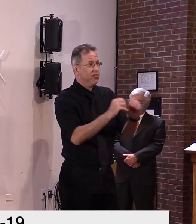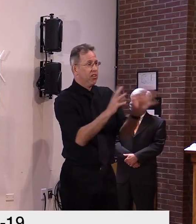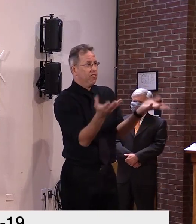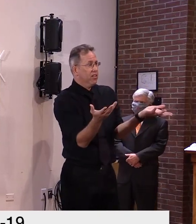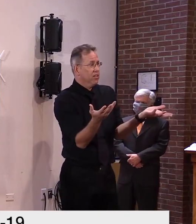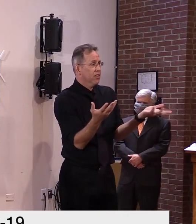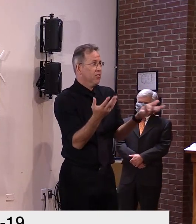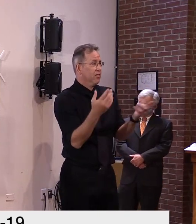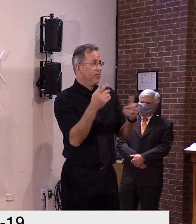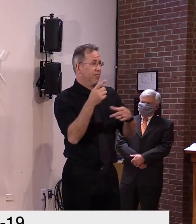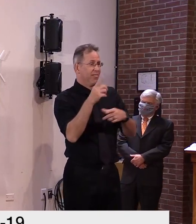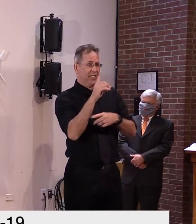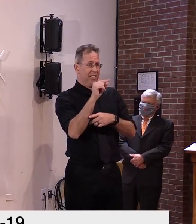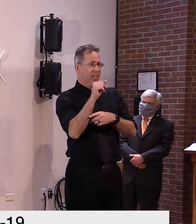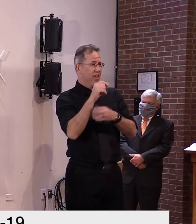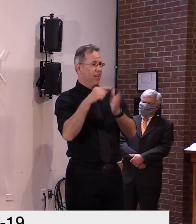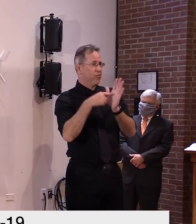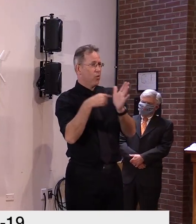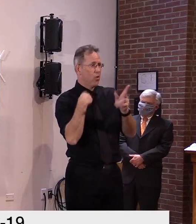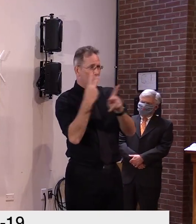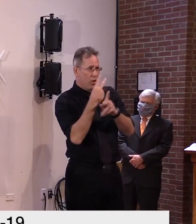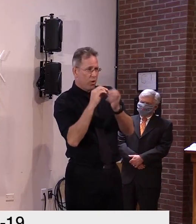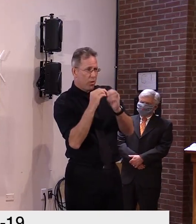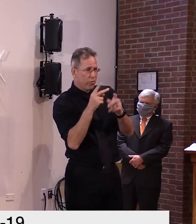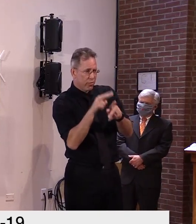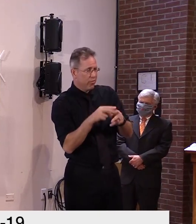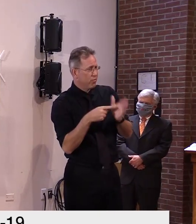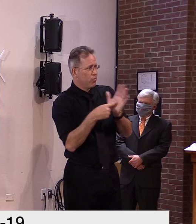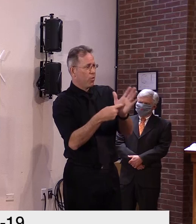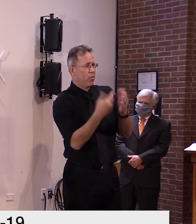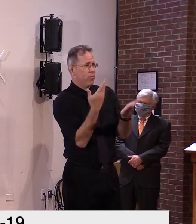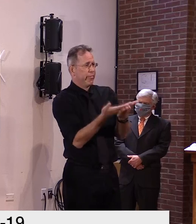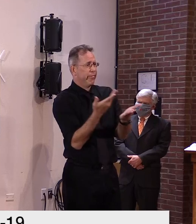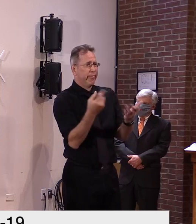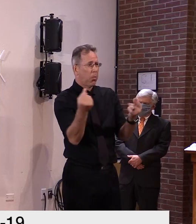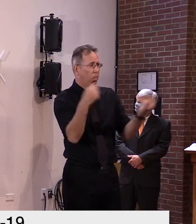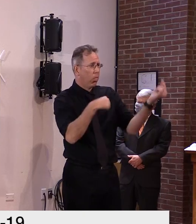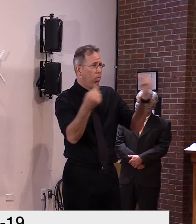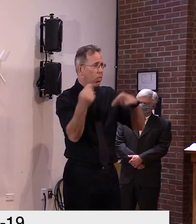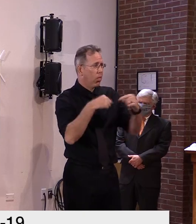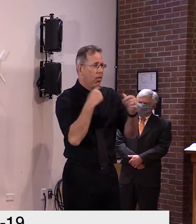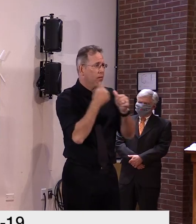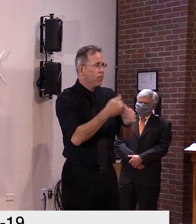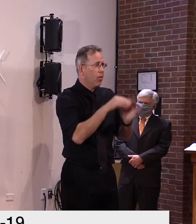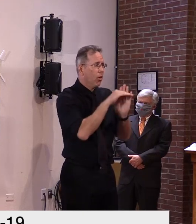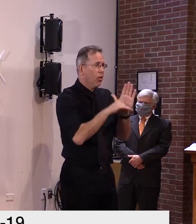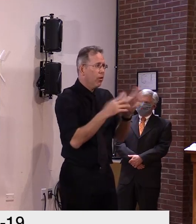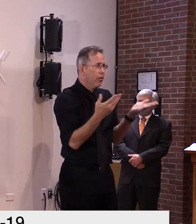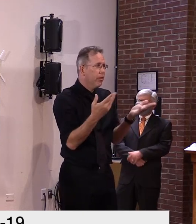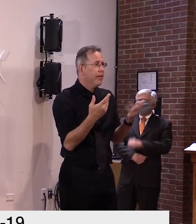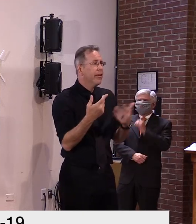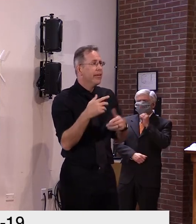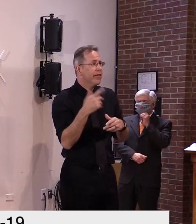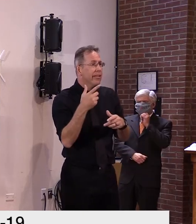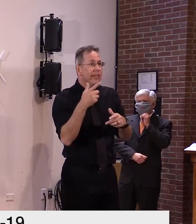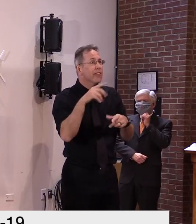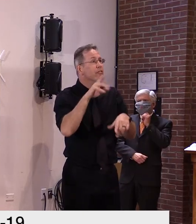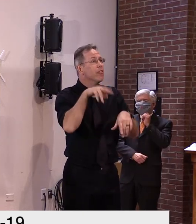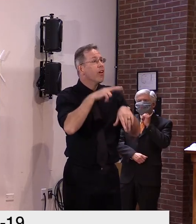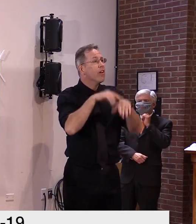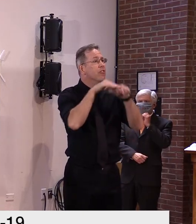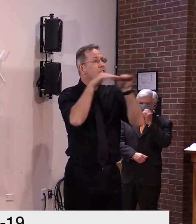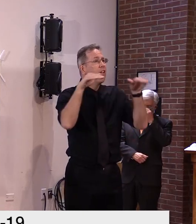that a reporter for a national newspaper was wondering the same and did